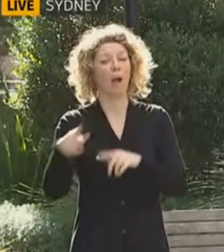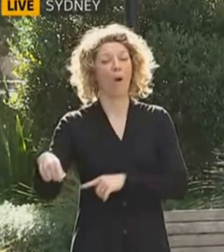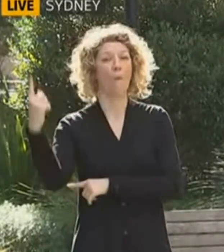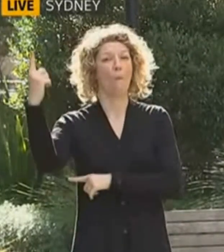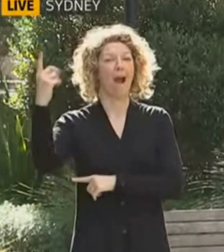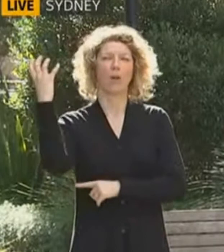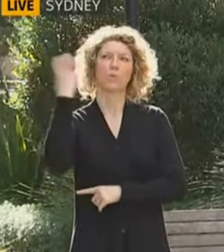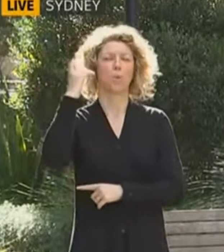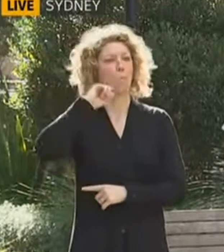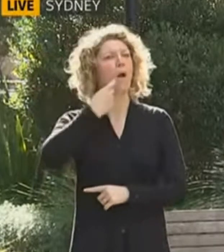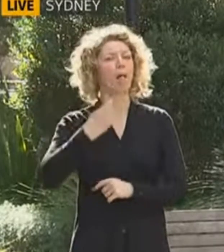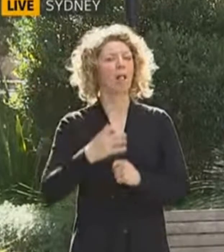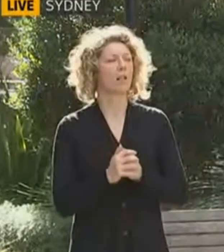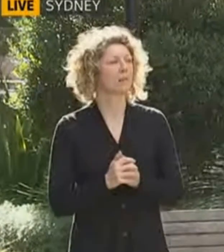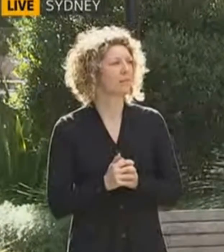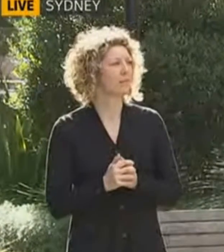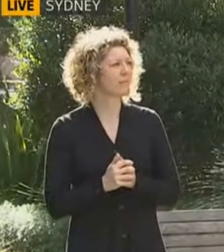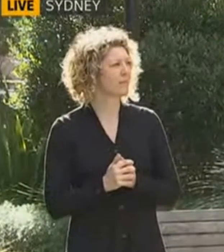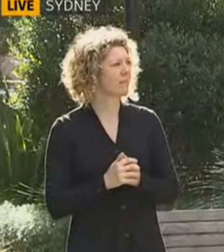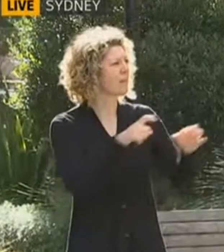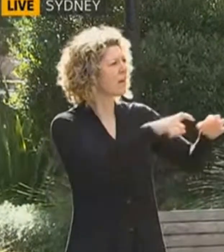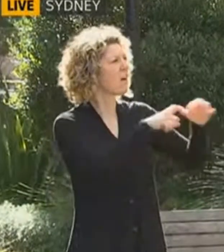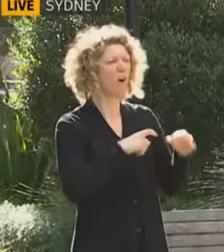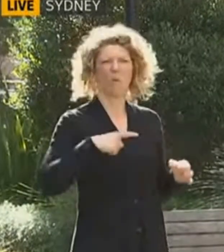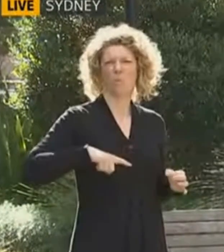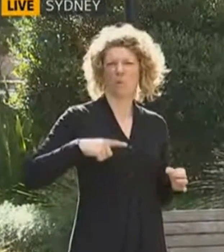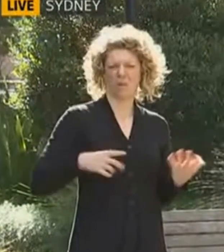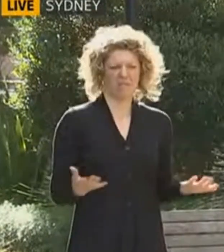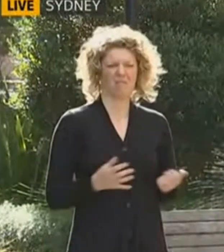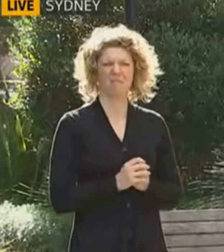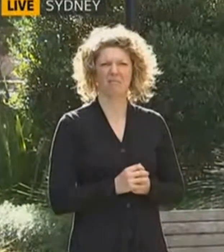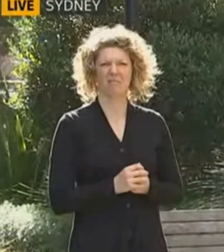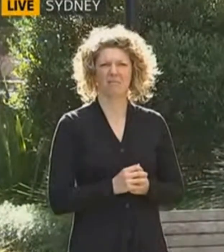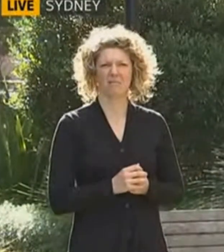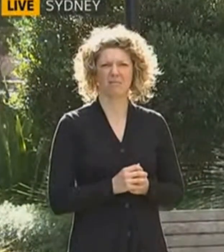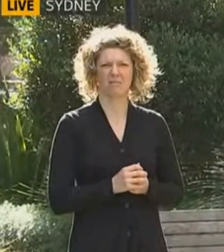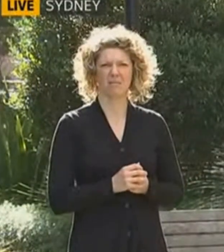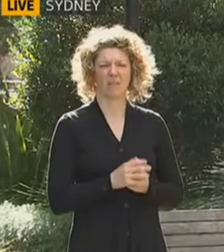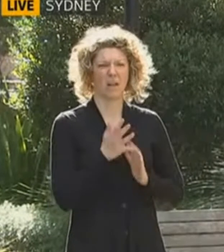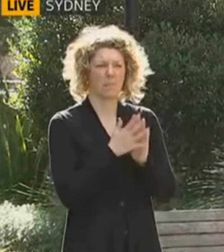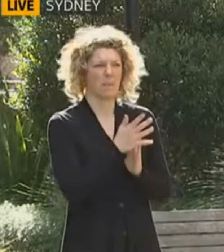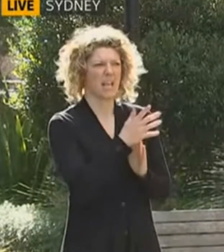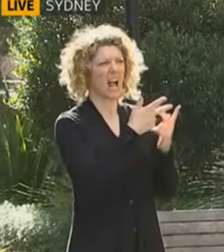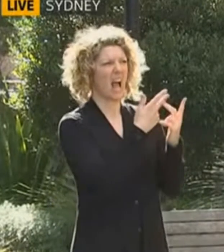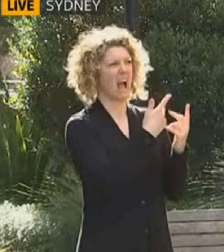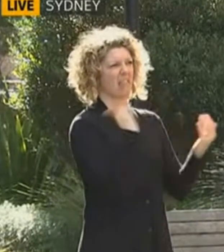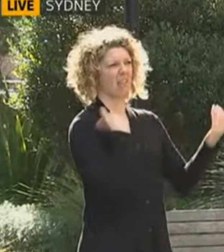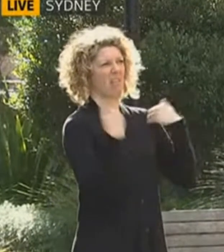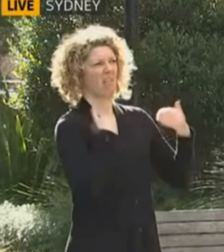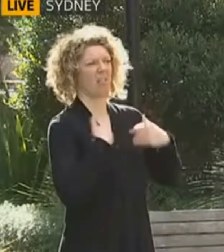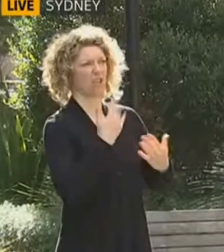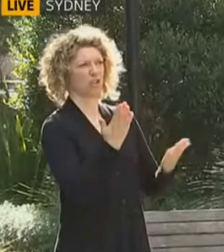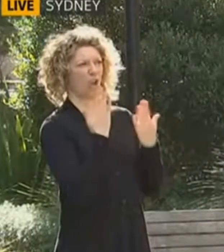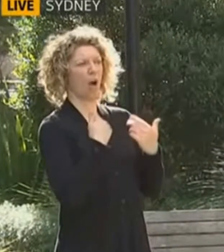On Friday, Premier. What's the gain? The gain... Isn't it just that you've been bullied by the CFMU and other unions that you've what